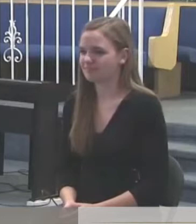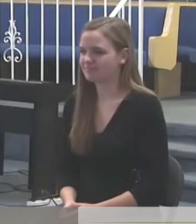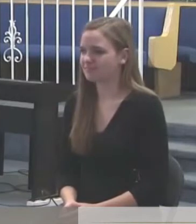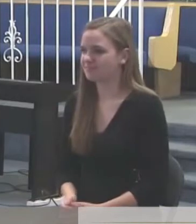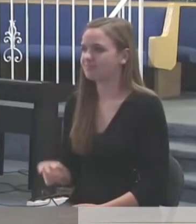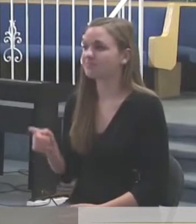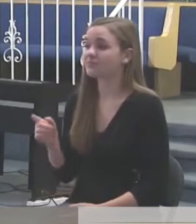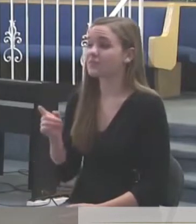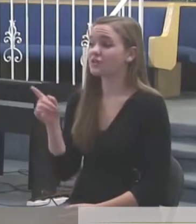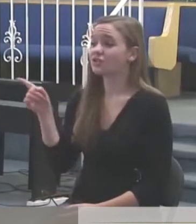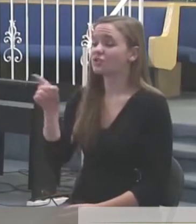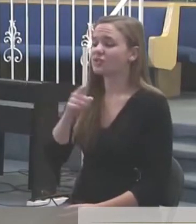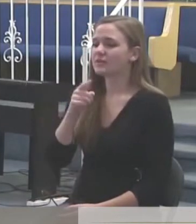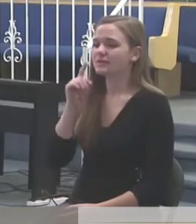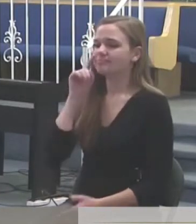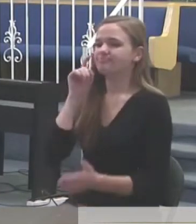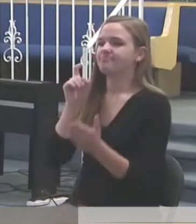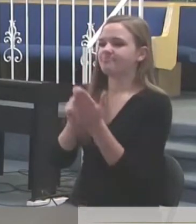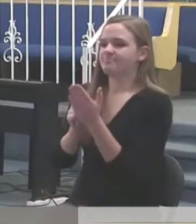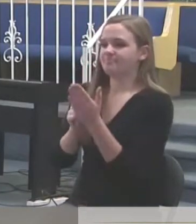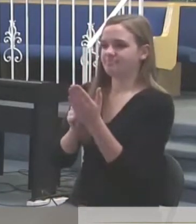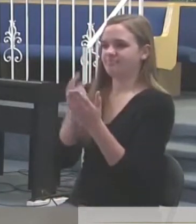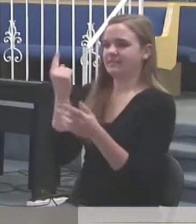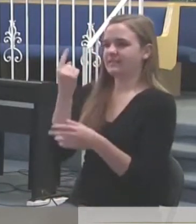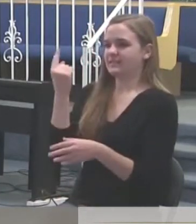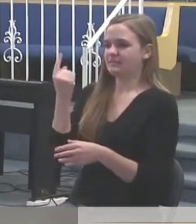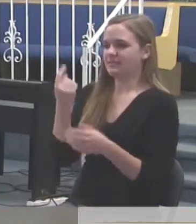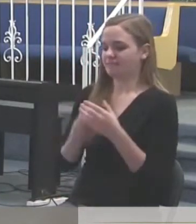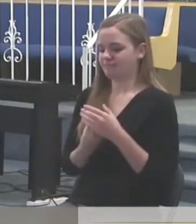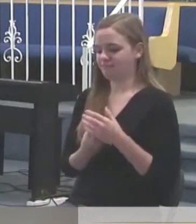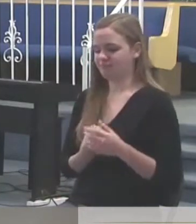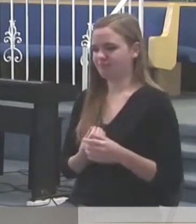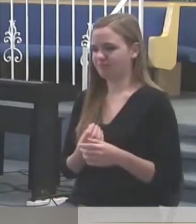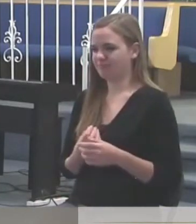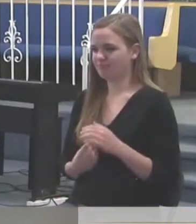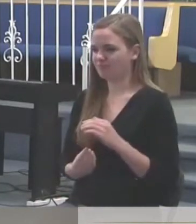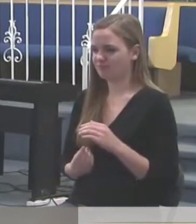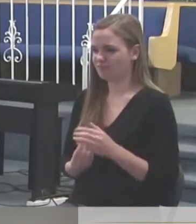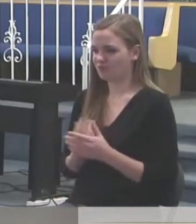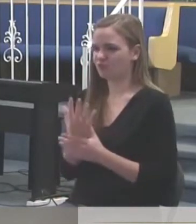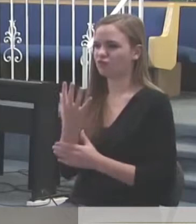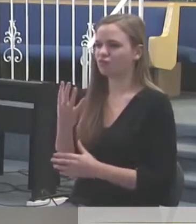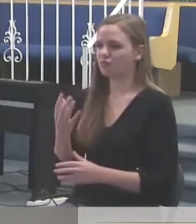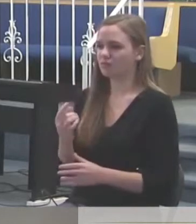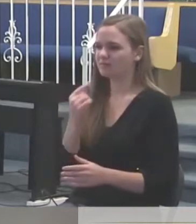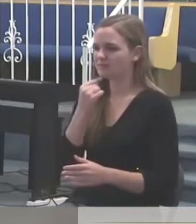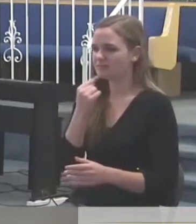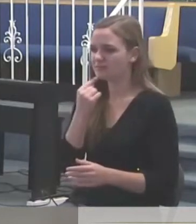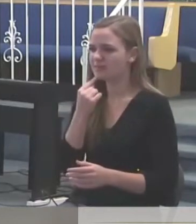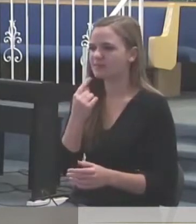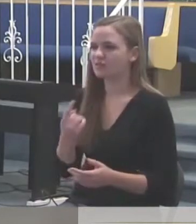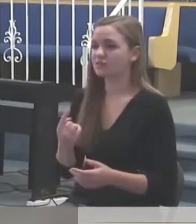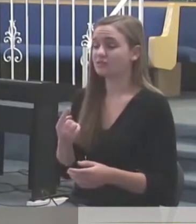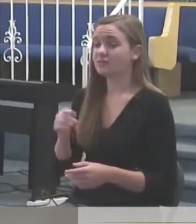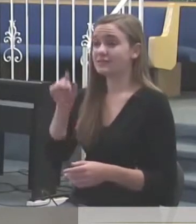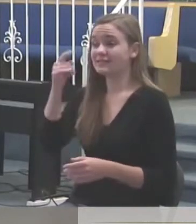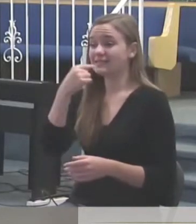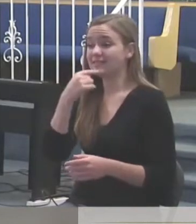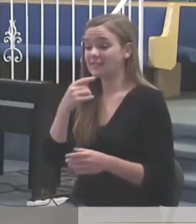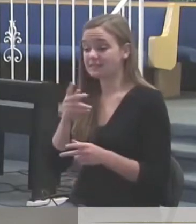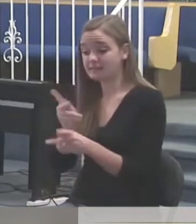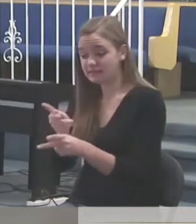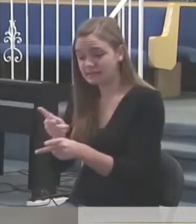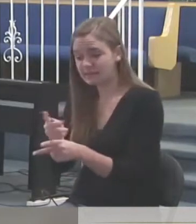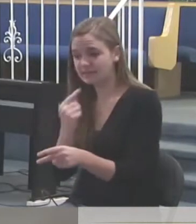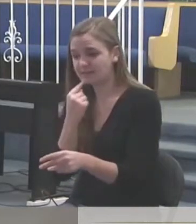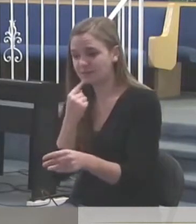Once you realize something is growing, some bitterness or something, he said, be careful because a root of bitterness can grow up in